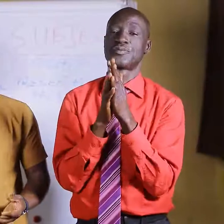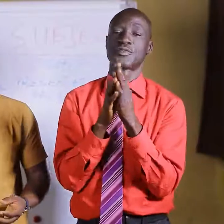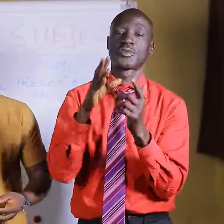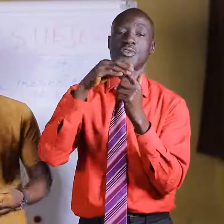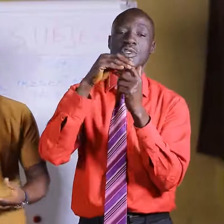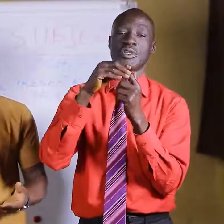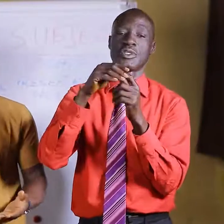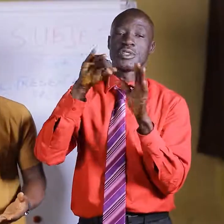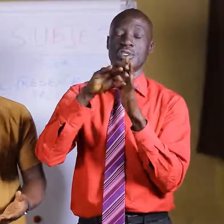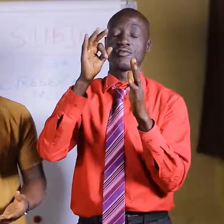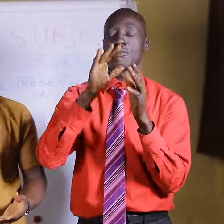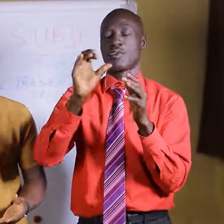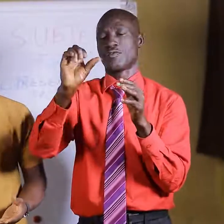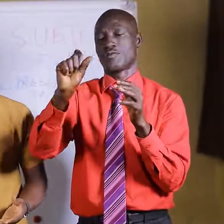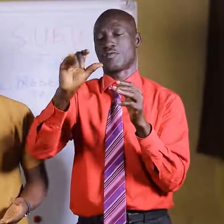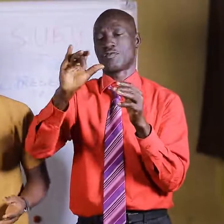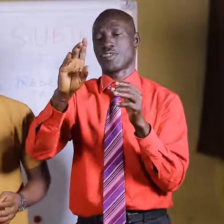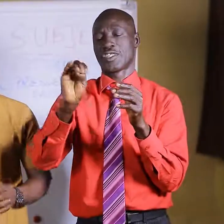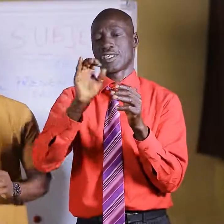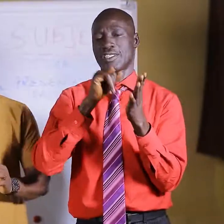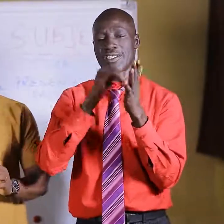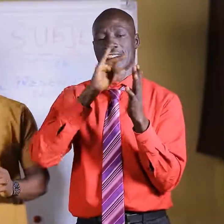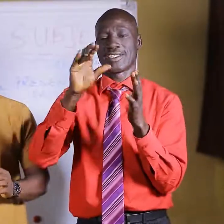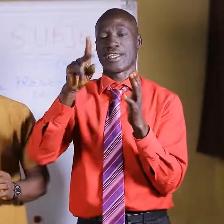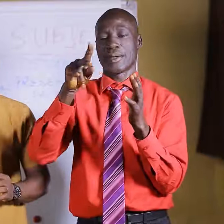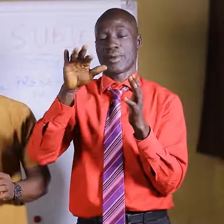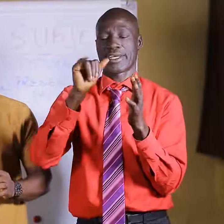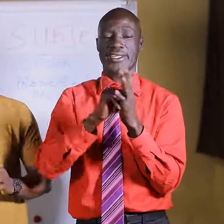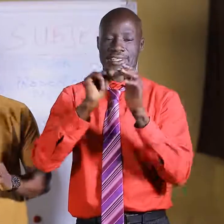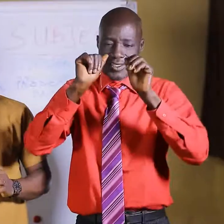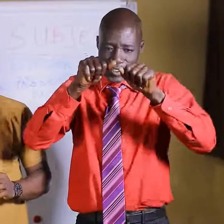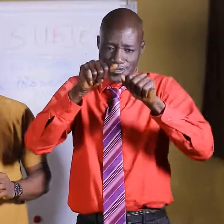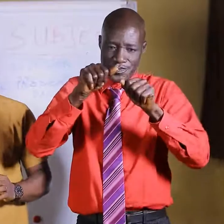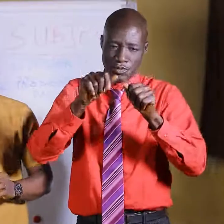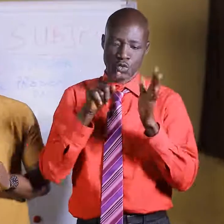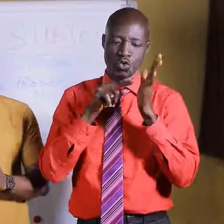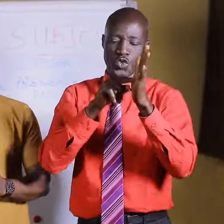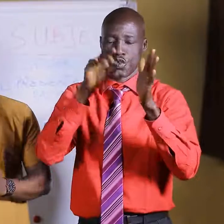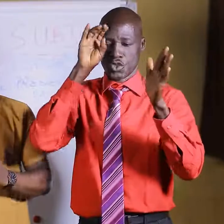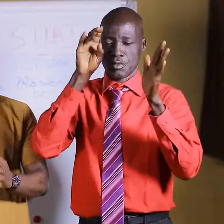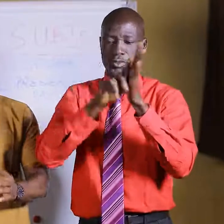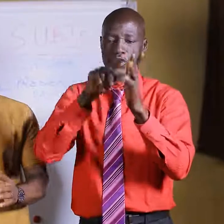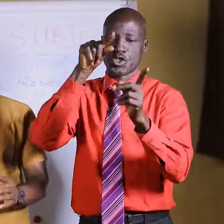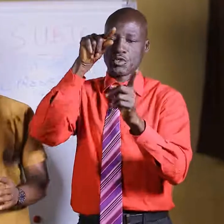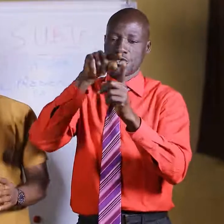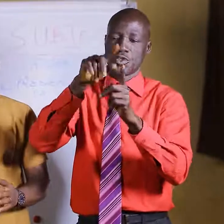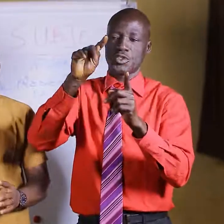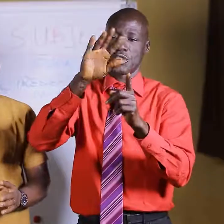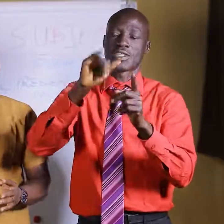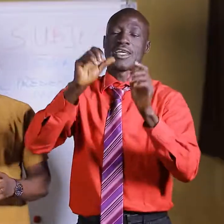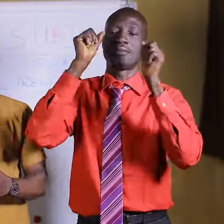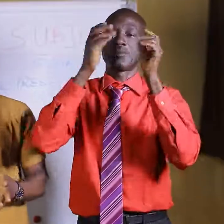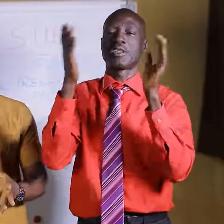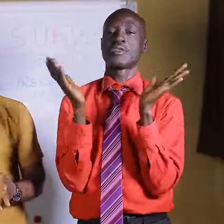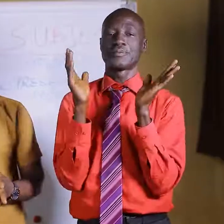form of a slide. Is a package that is able to display pictures, word, text, and so